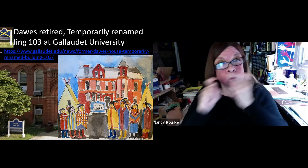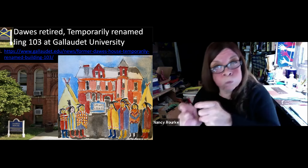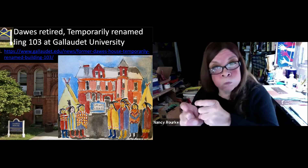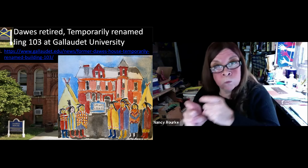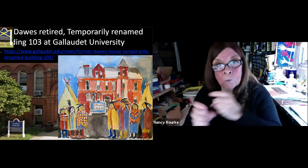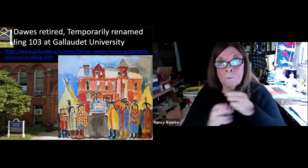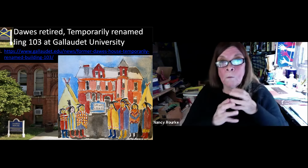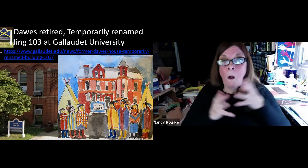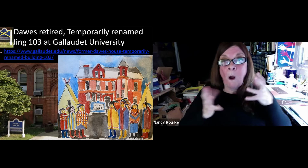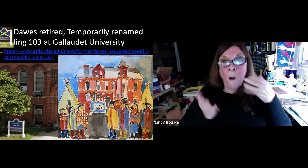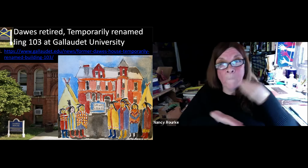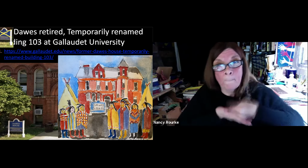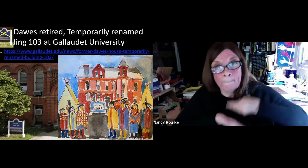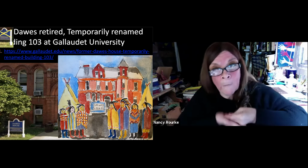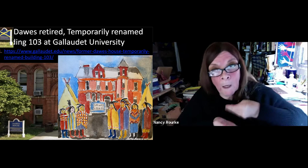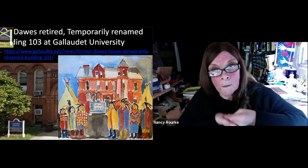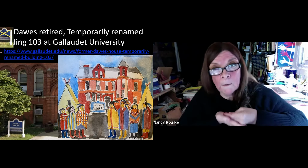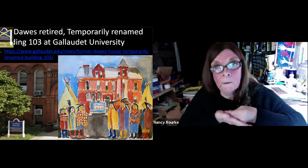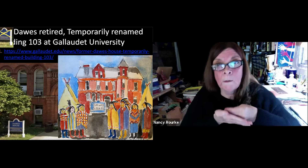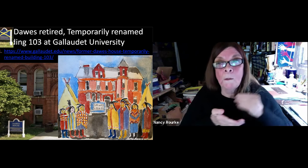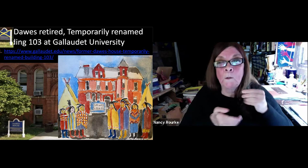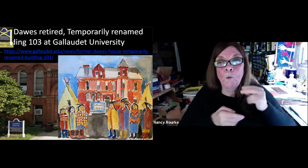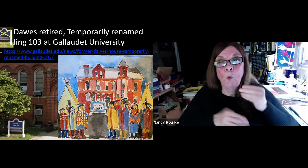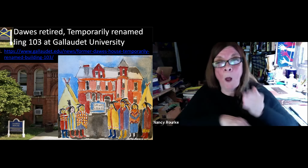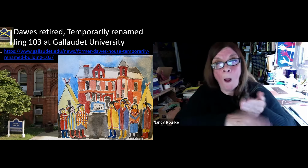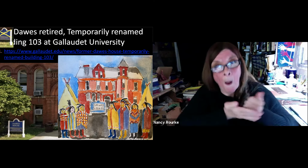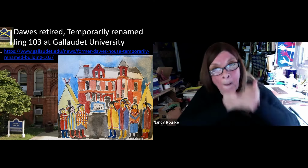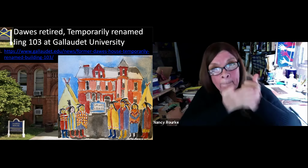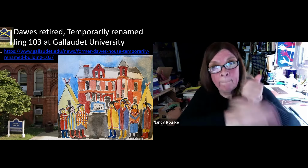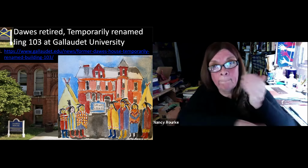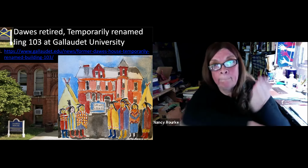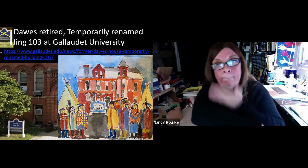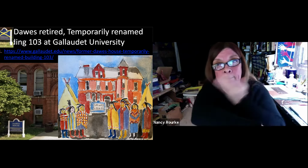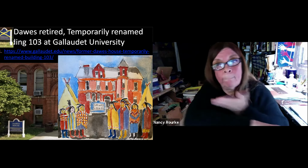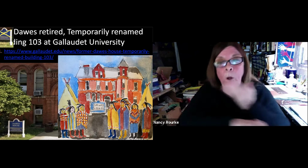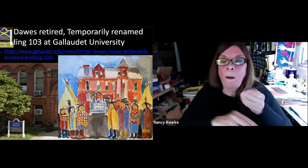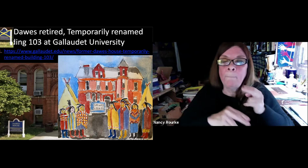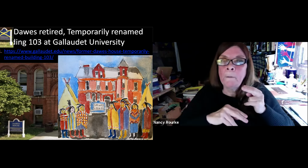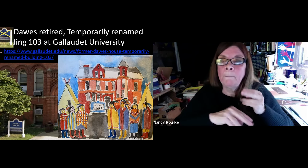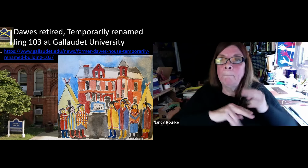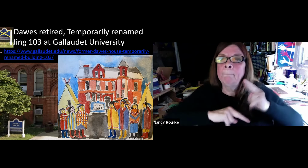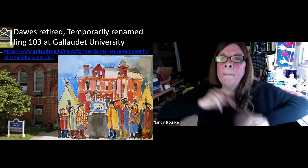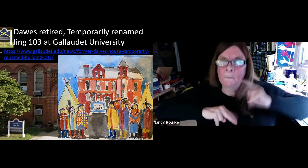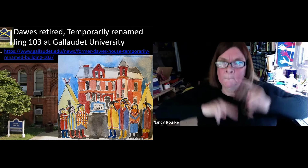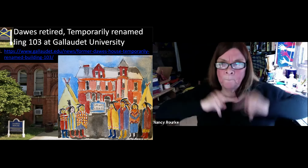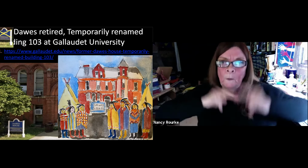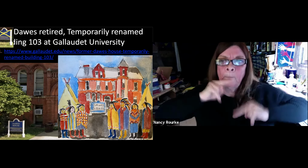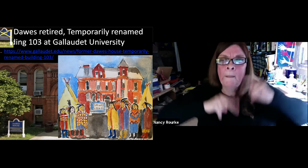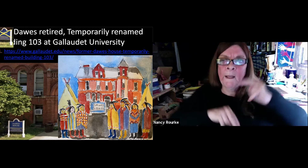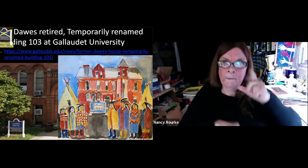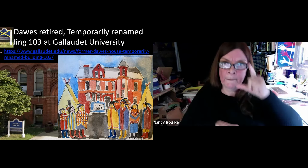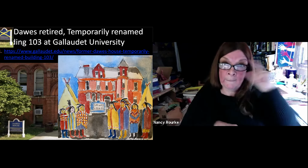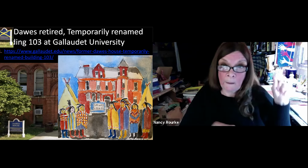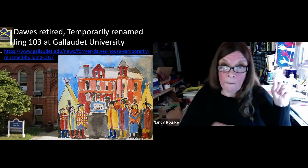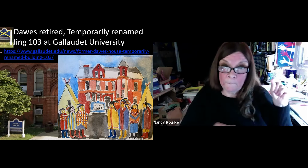And Dawes contributed huge sums of money and funding to